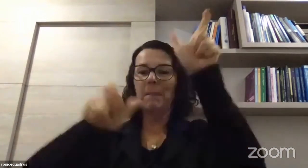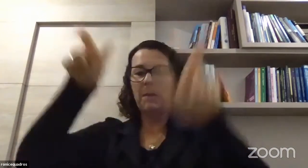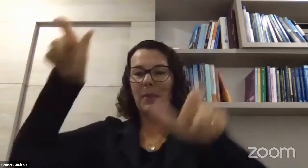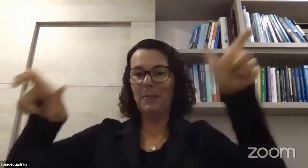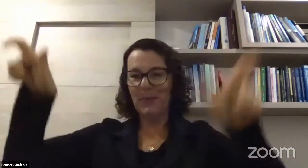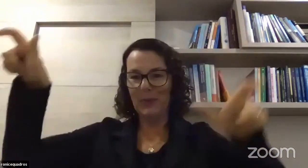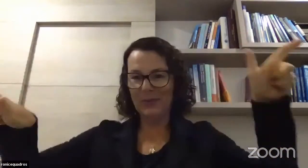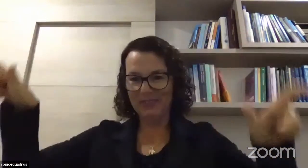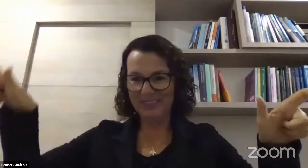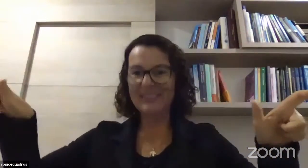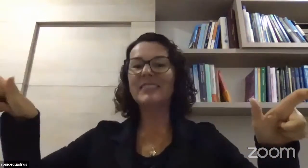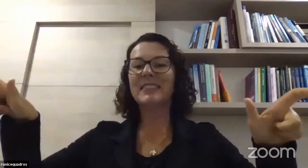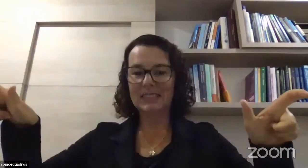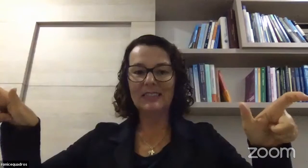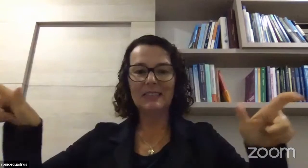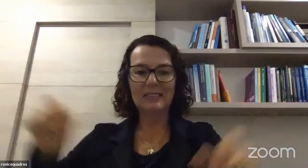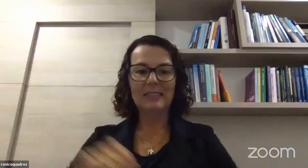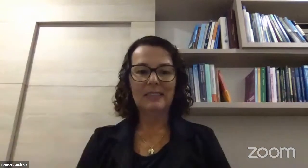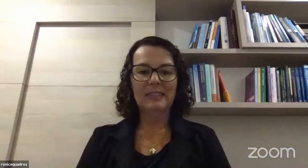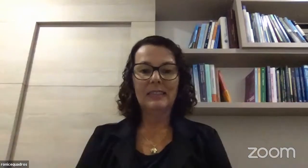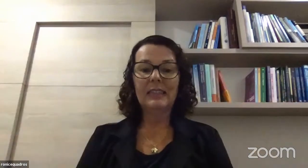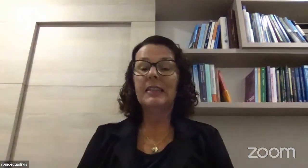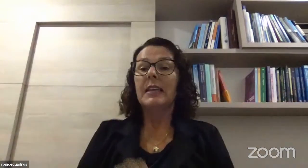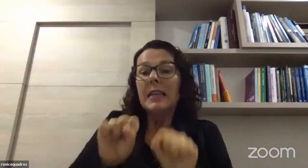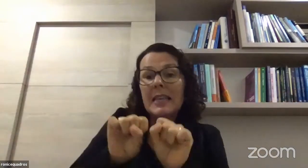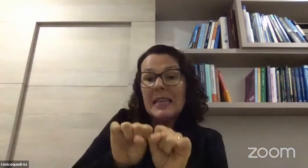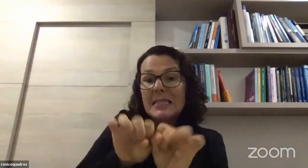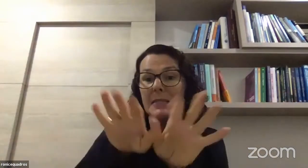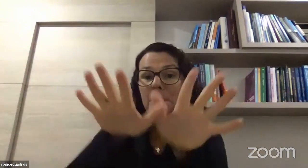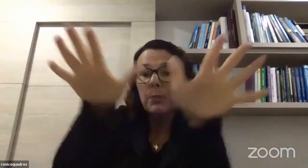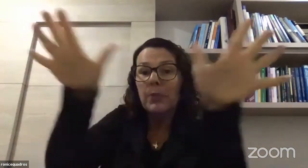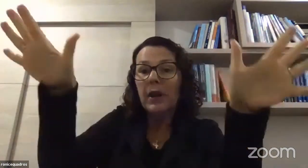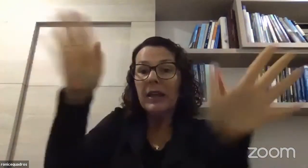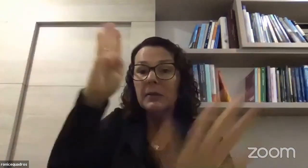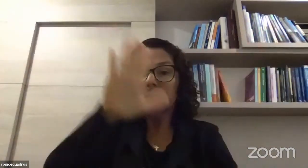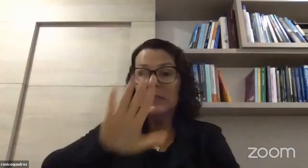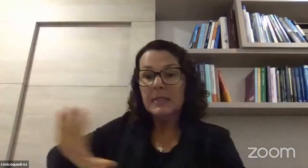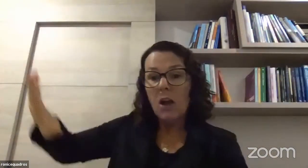supported this empowerment of deaf people.